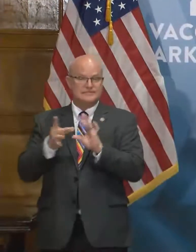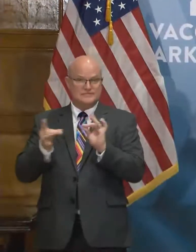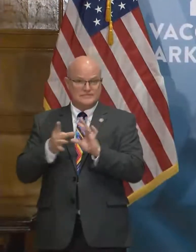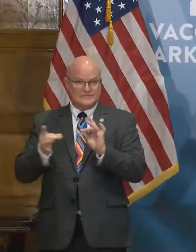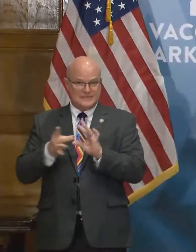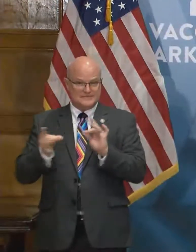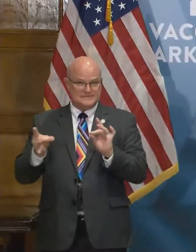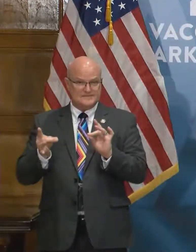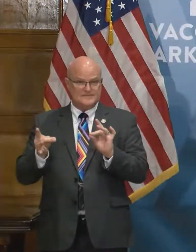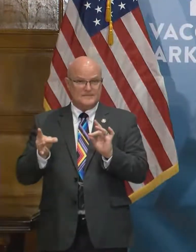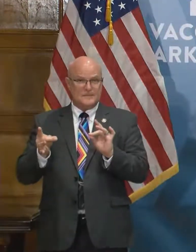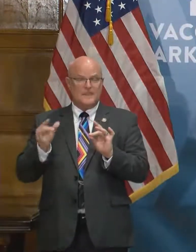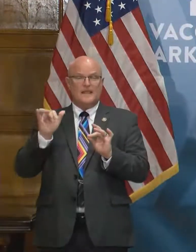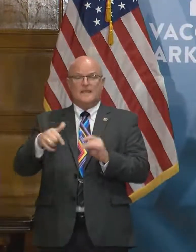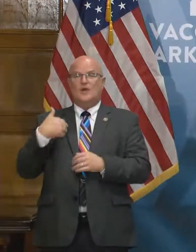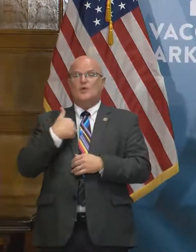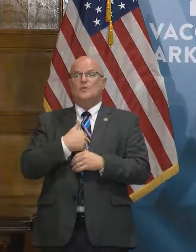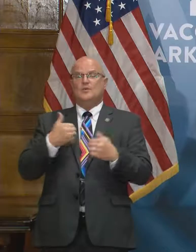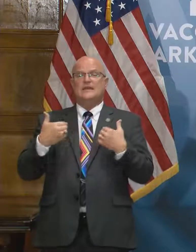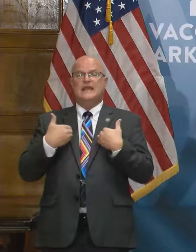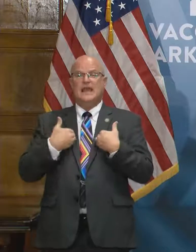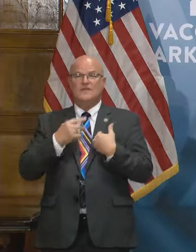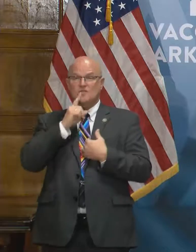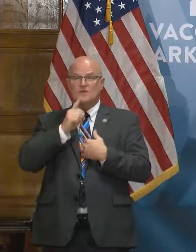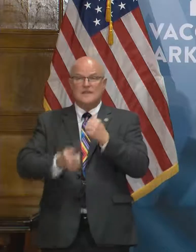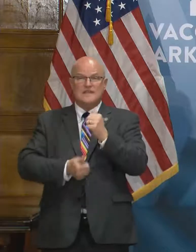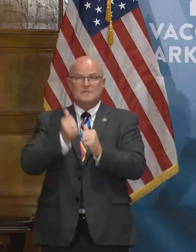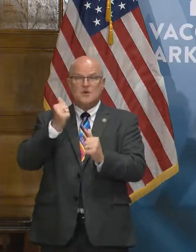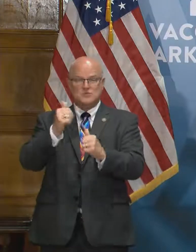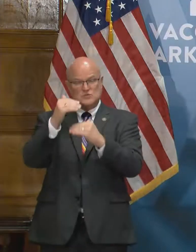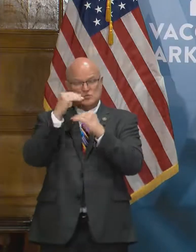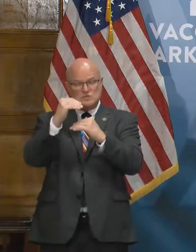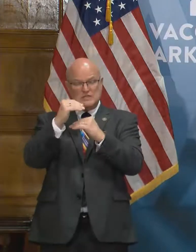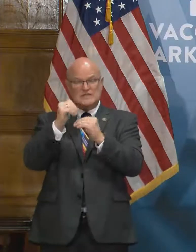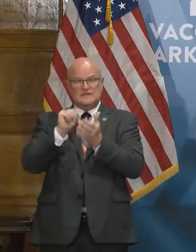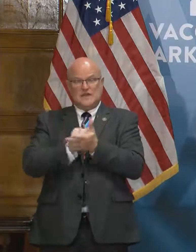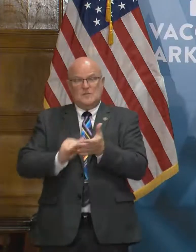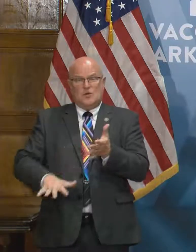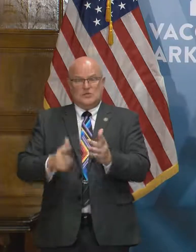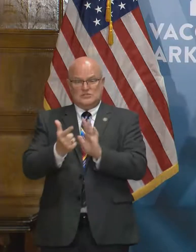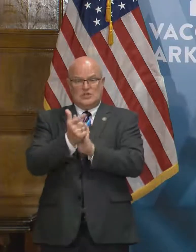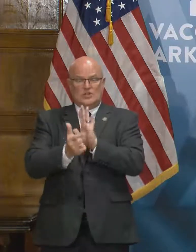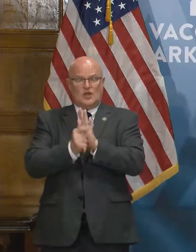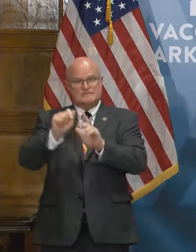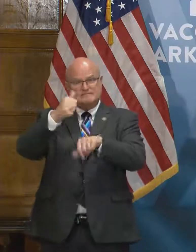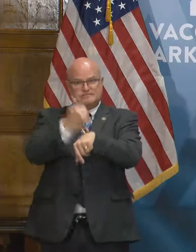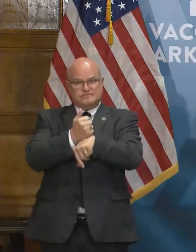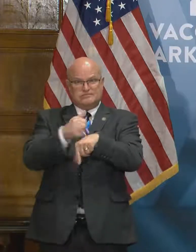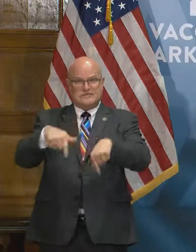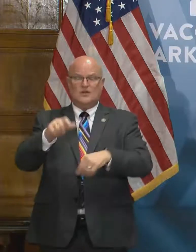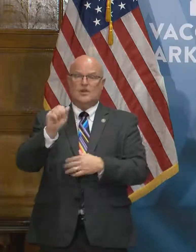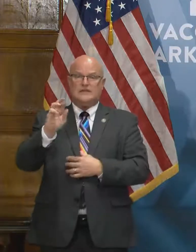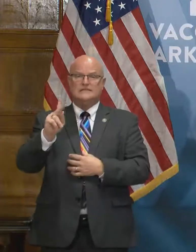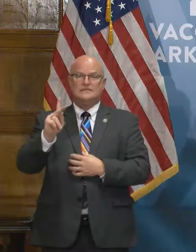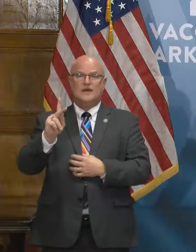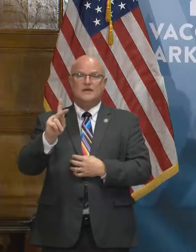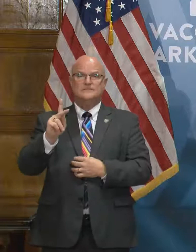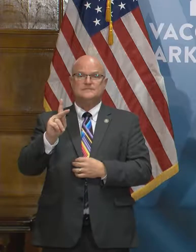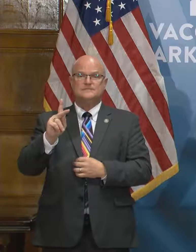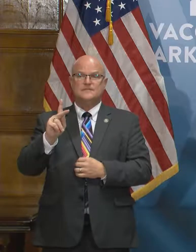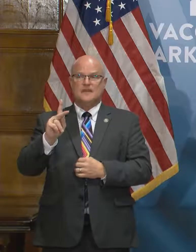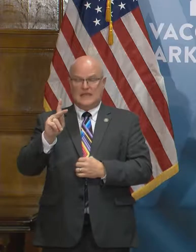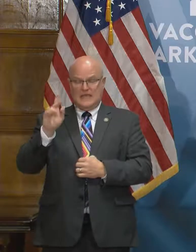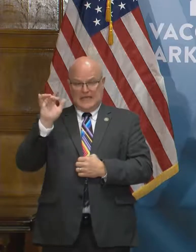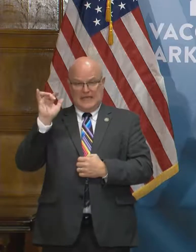stated, which is that we have really the most restrictive abortion law already in place in Arkansas that has